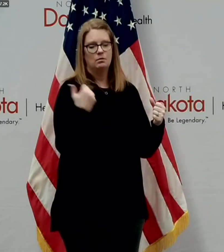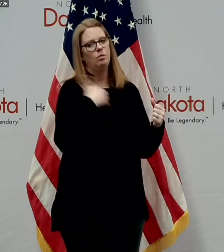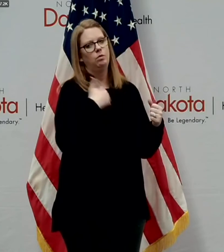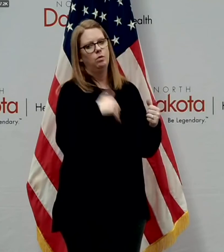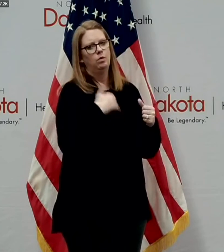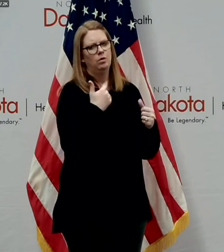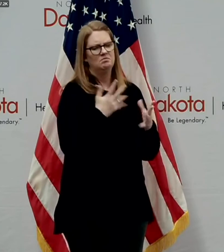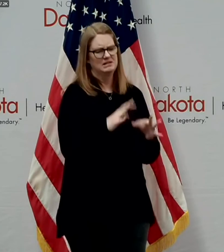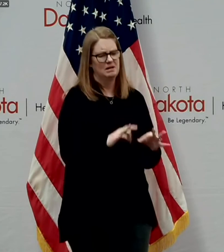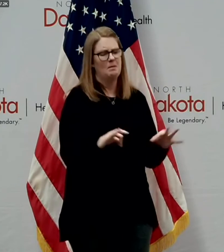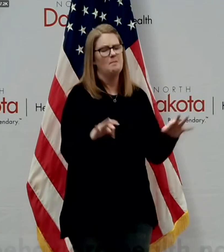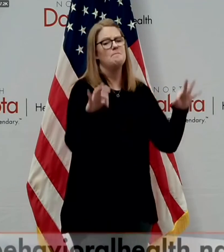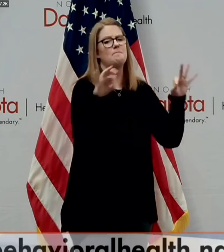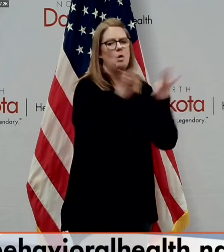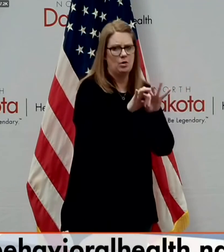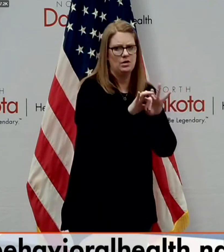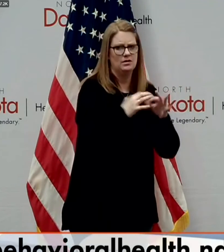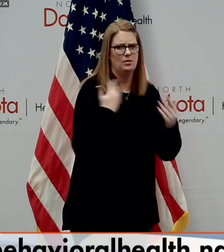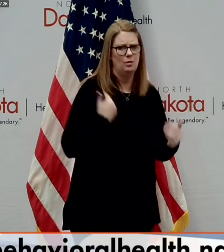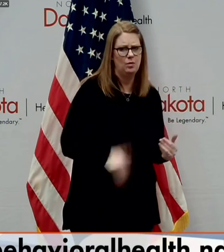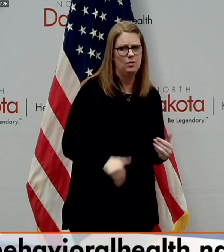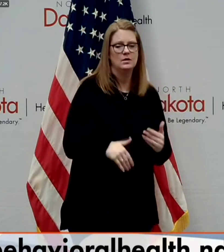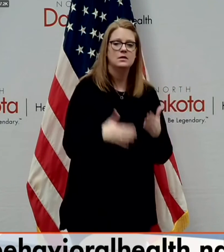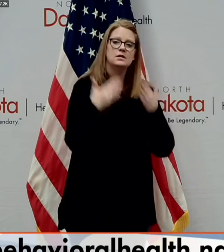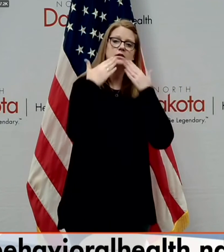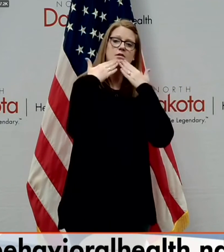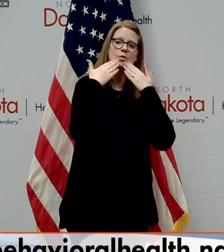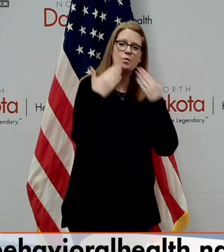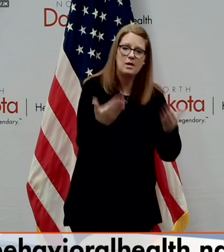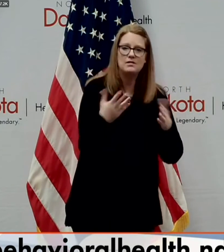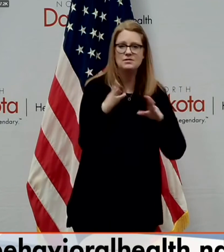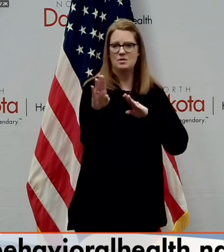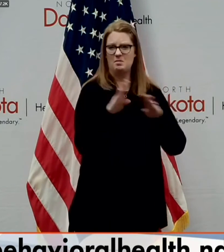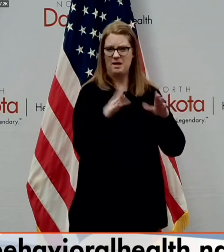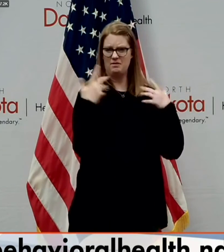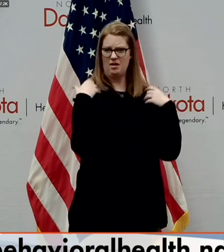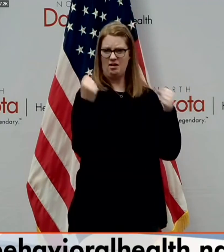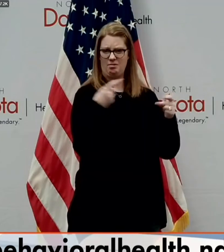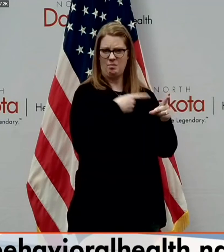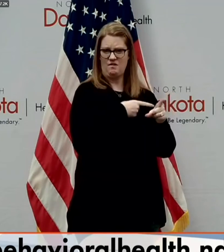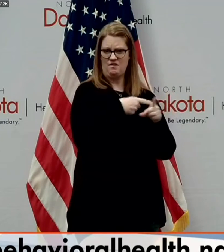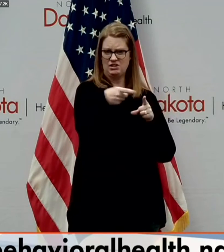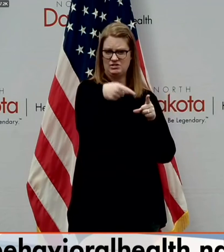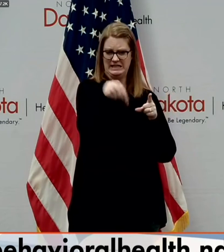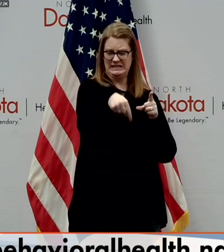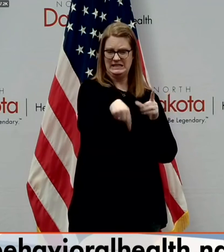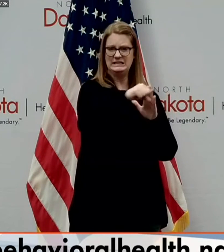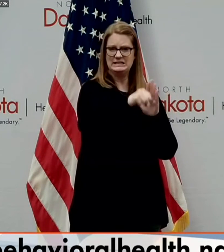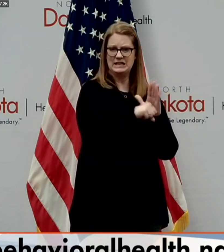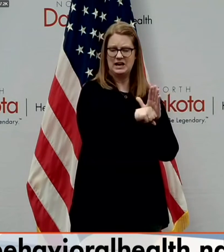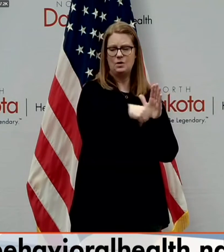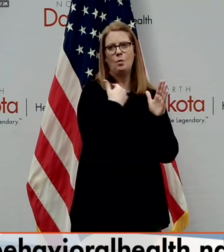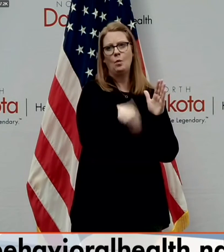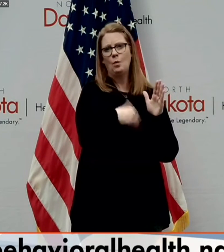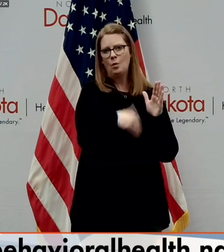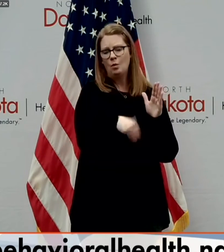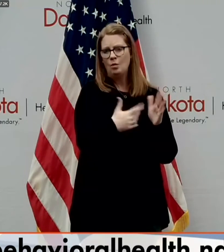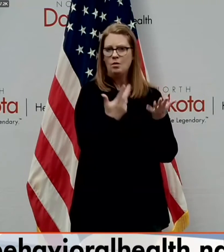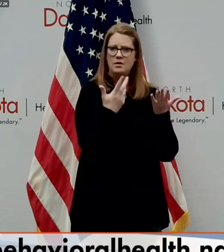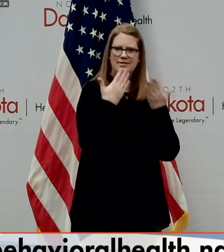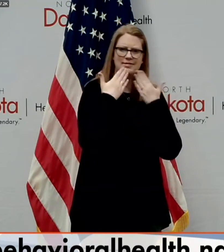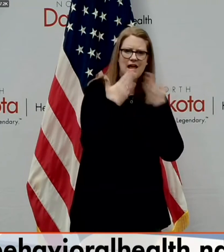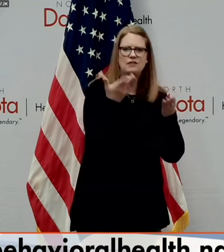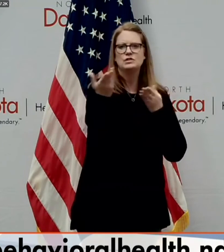I want to kick this section off with a gratitude to all the behavioral health professionals in our state who continue to serve individuals and